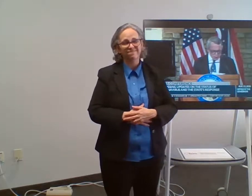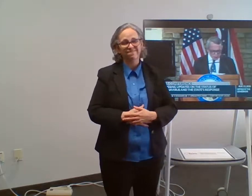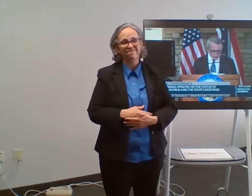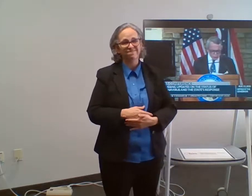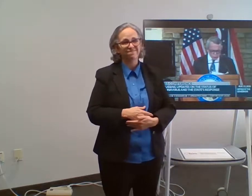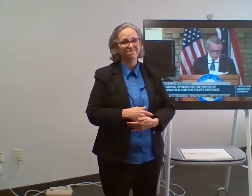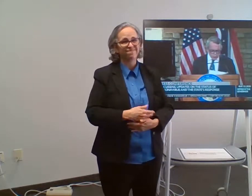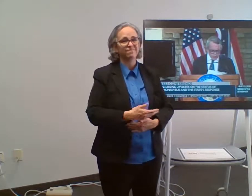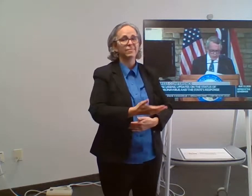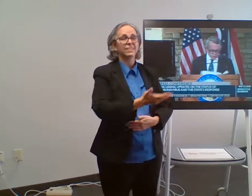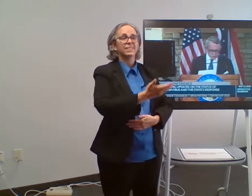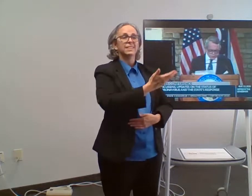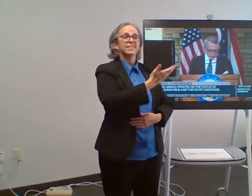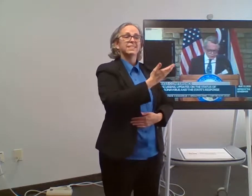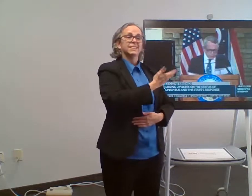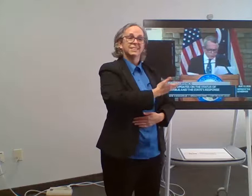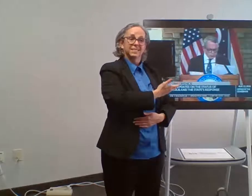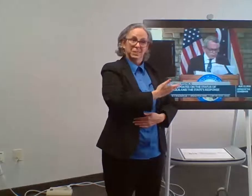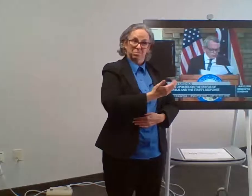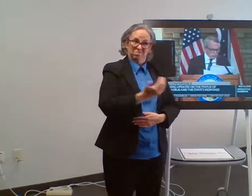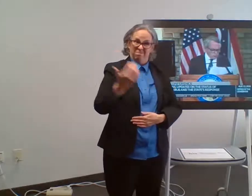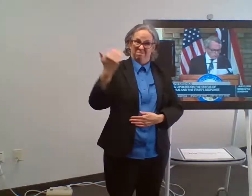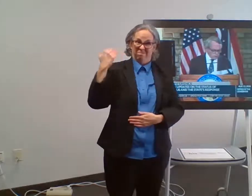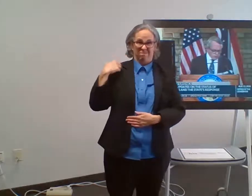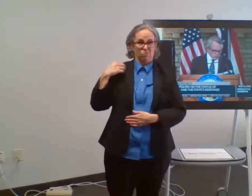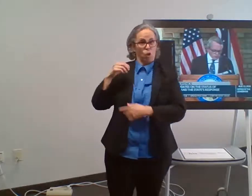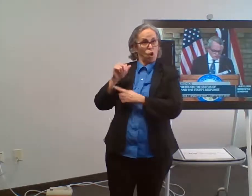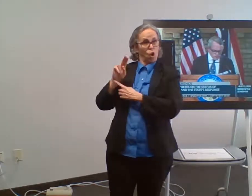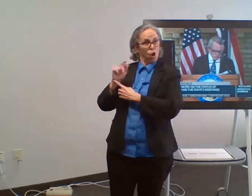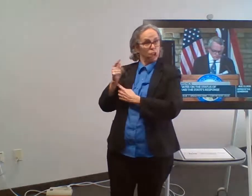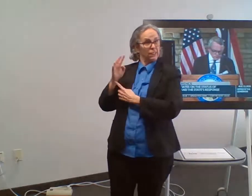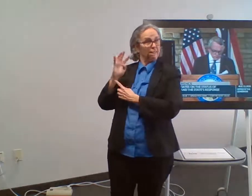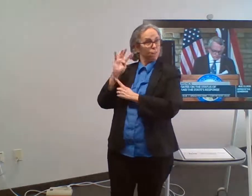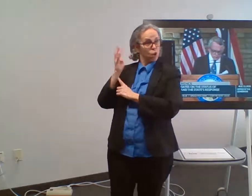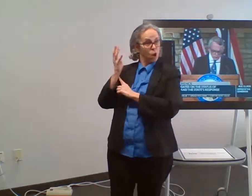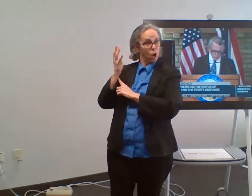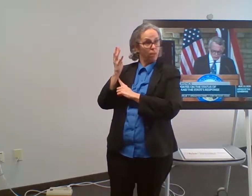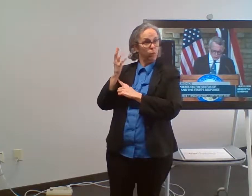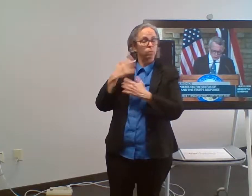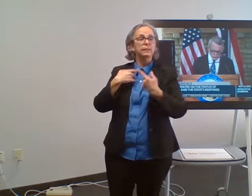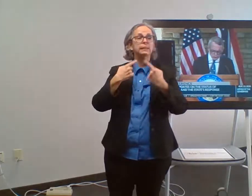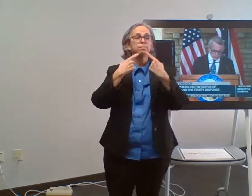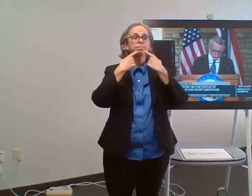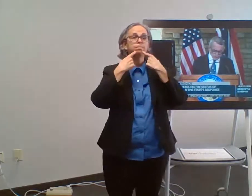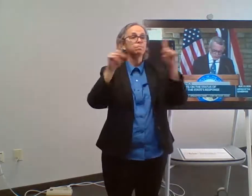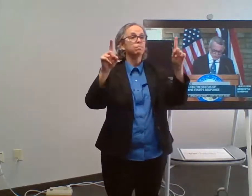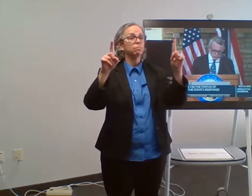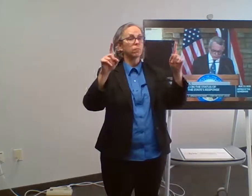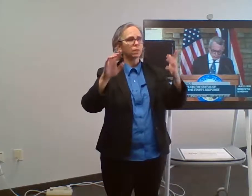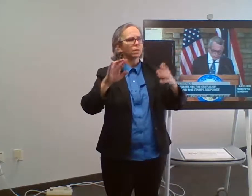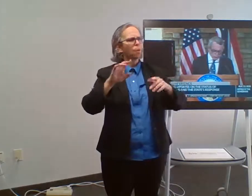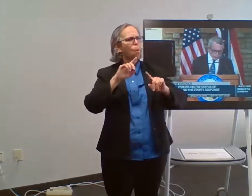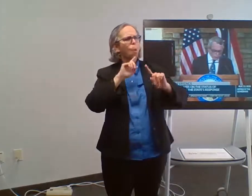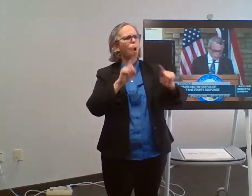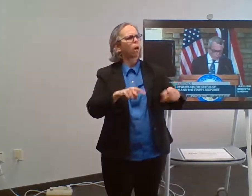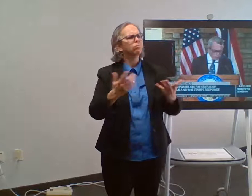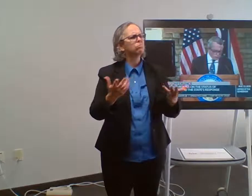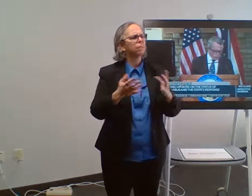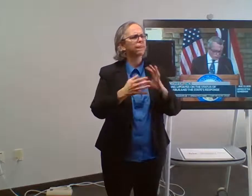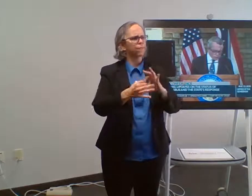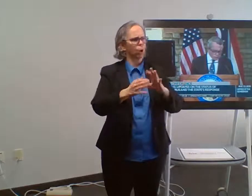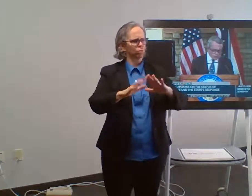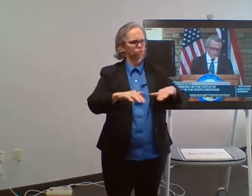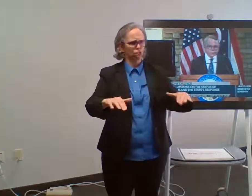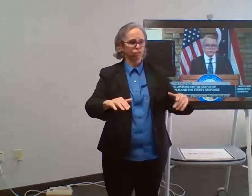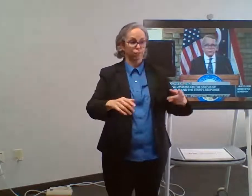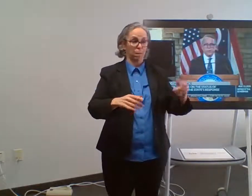On August 4th, we announced that we're going to make an order in regard to kids in grades K through 12 who